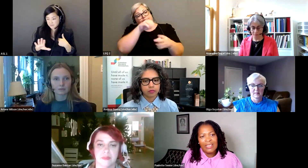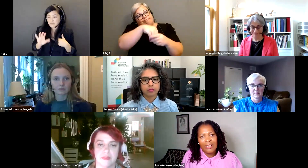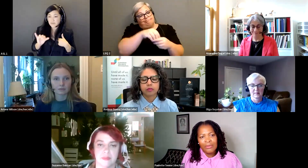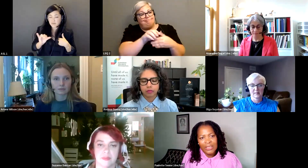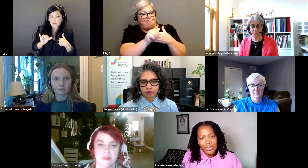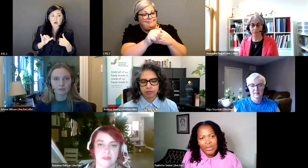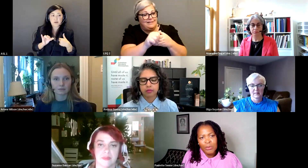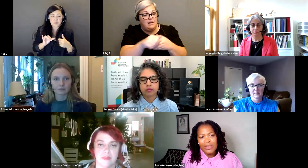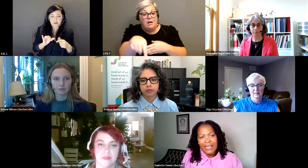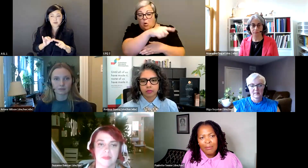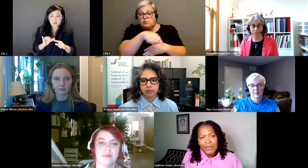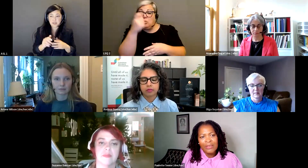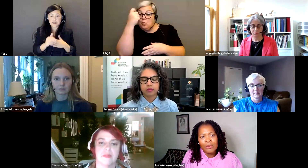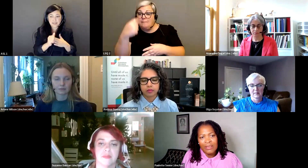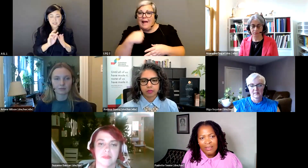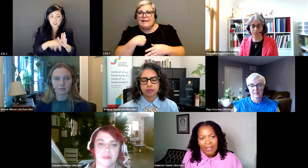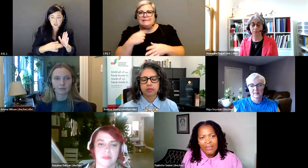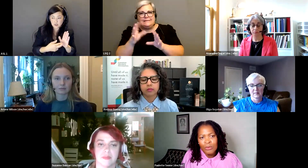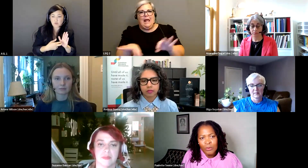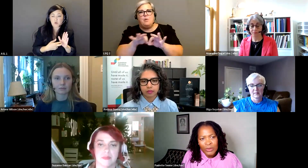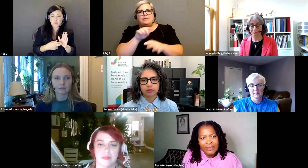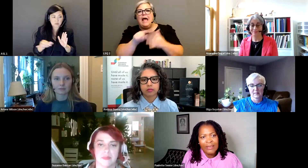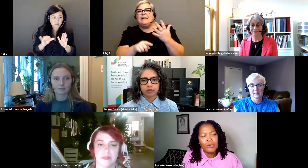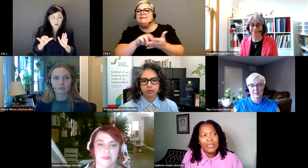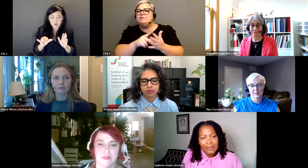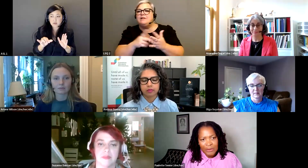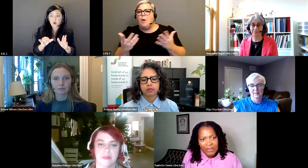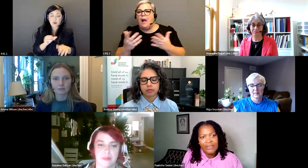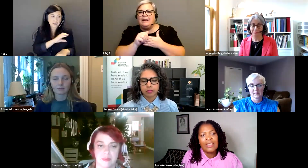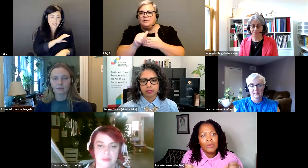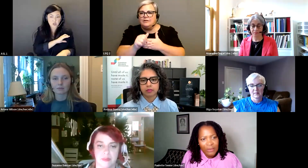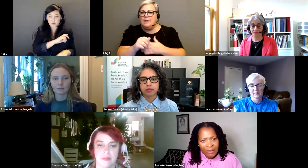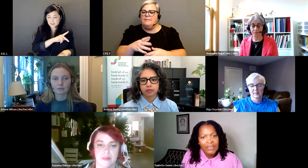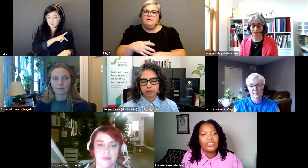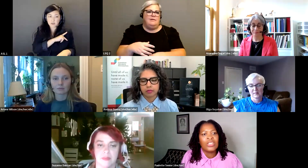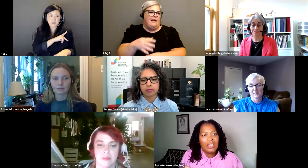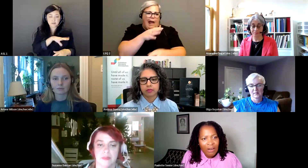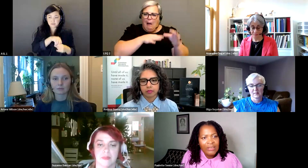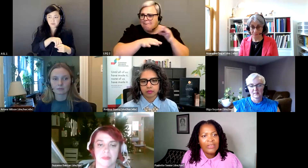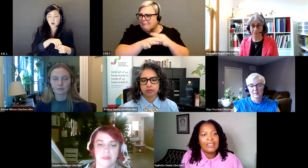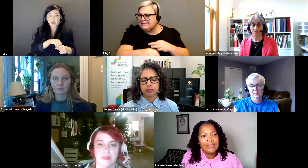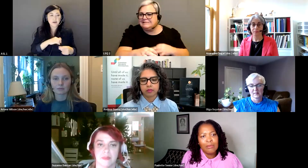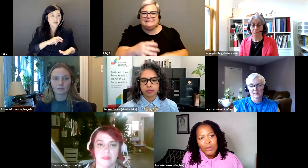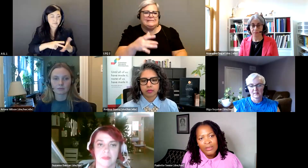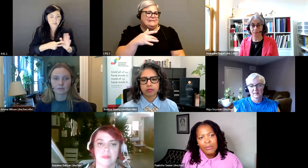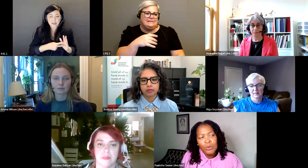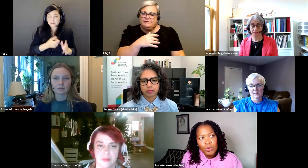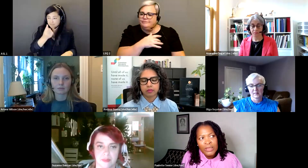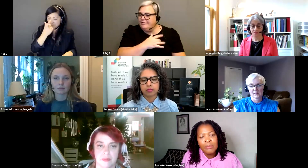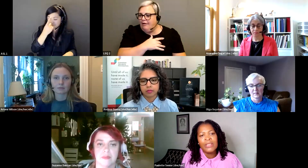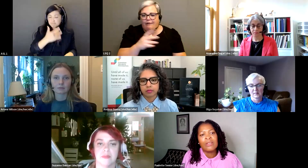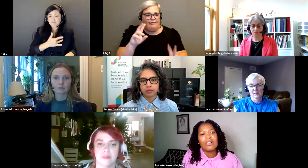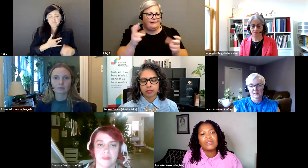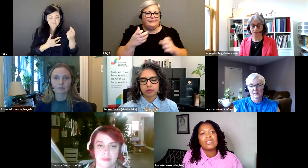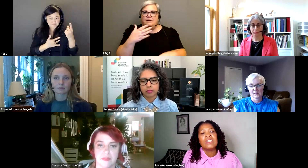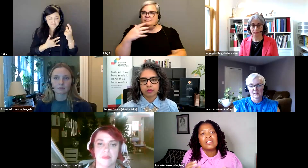principles of leadership with empathy, with their heart, with wisdom, with expertise, with knowledge. All of that is important, but